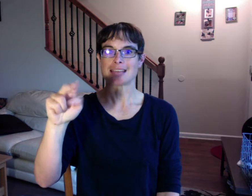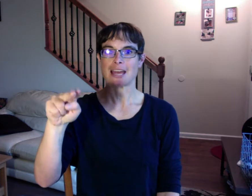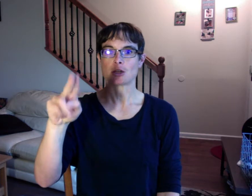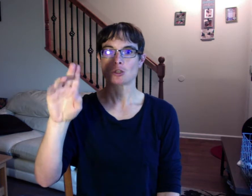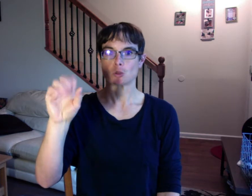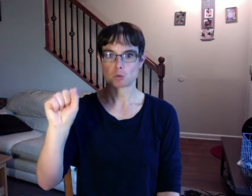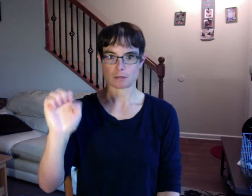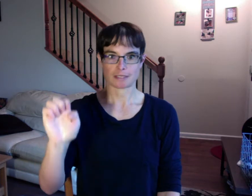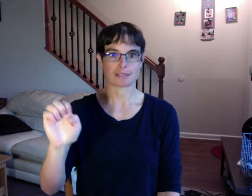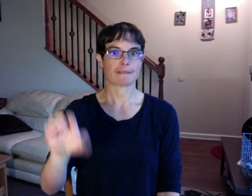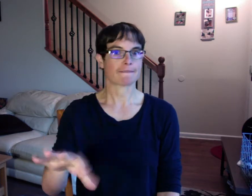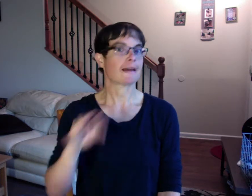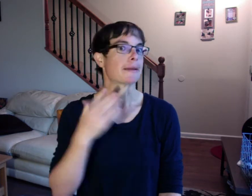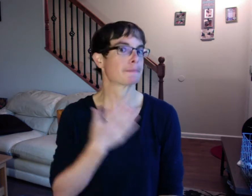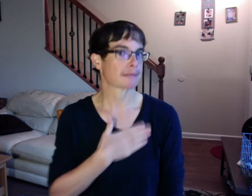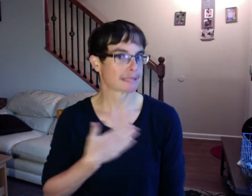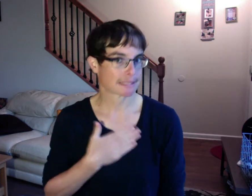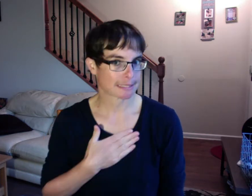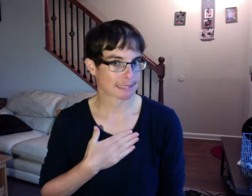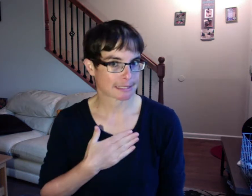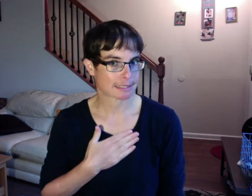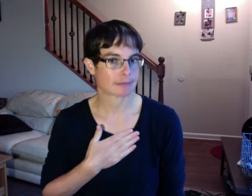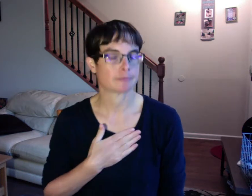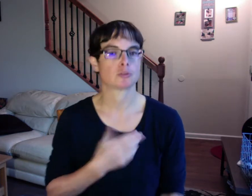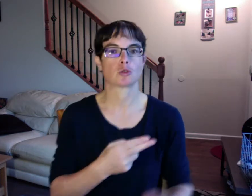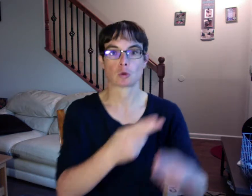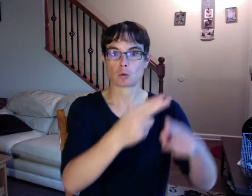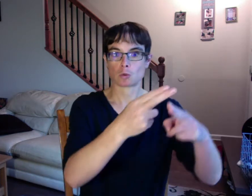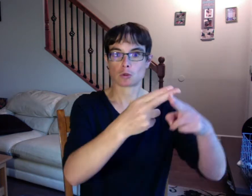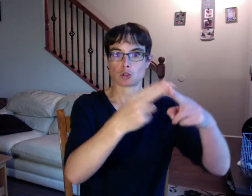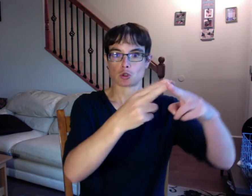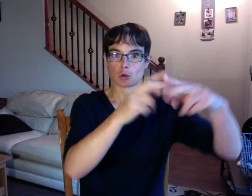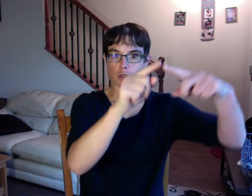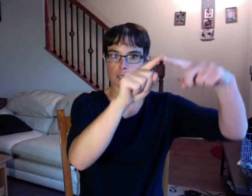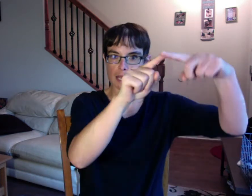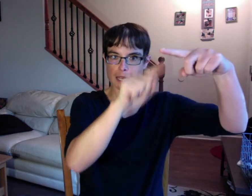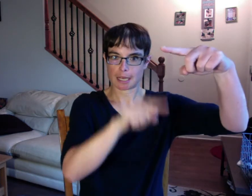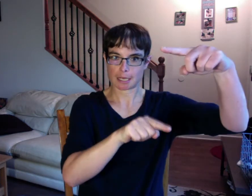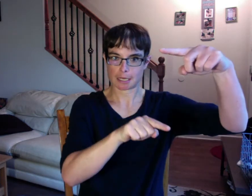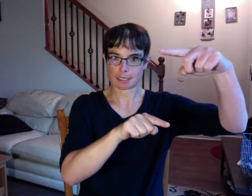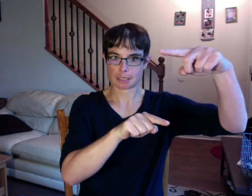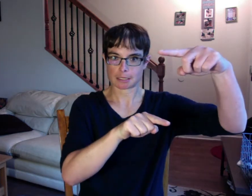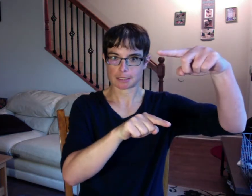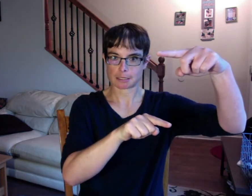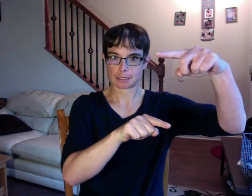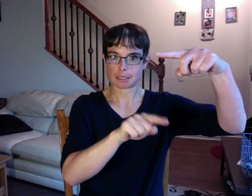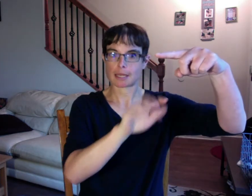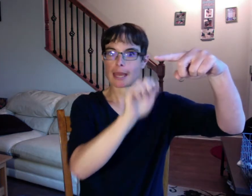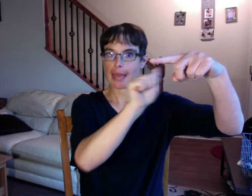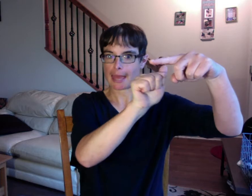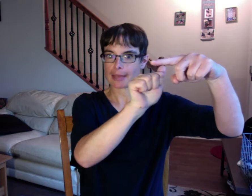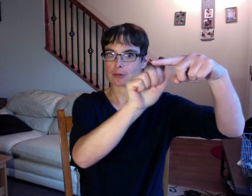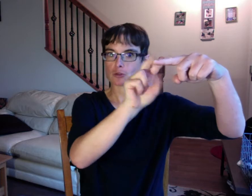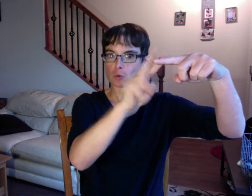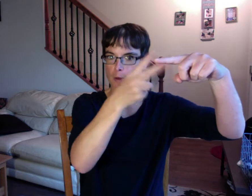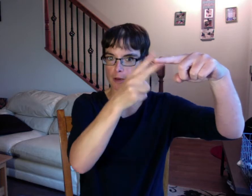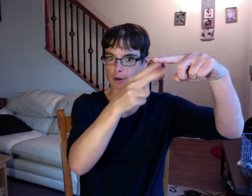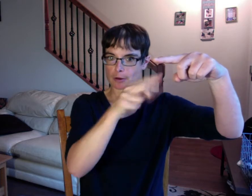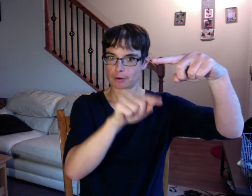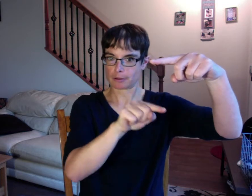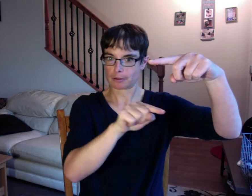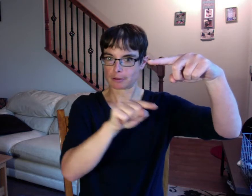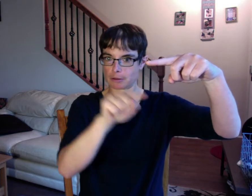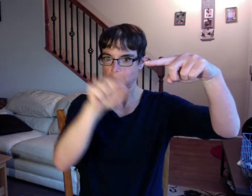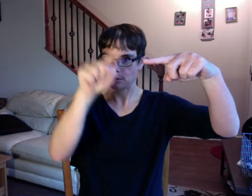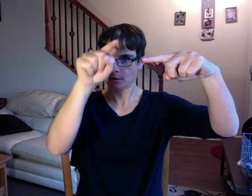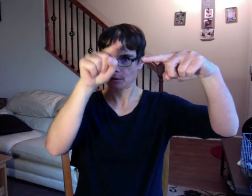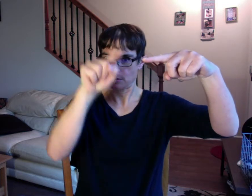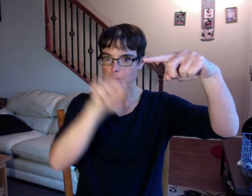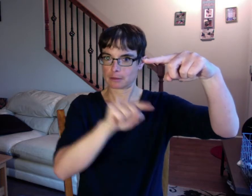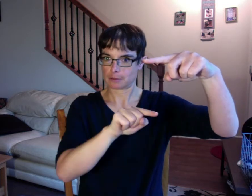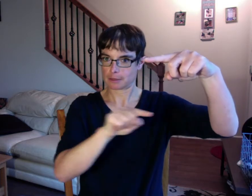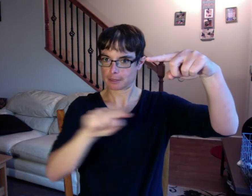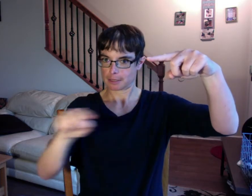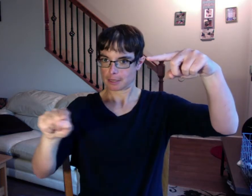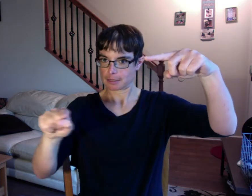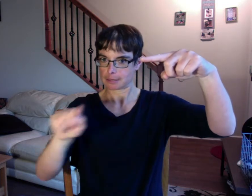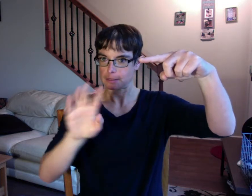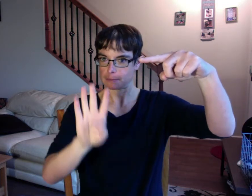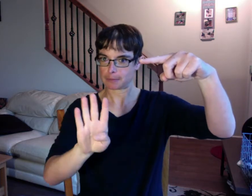we have the shorter side is what? A squared. A squared. And the longer side? Okay, you're going to look for C squared. Go ahead